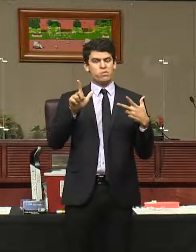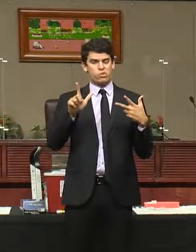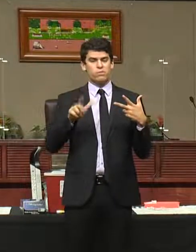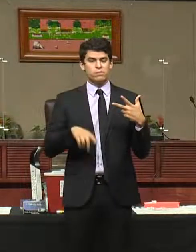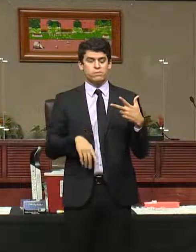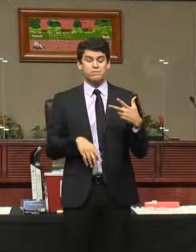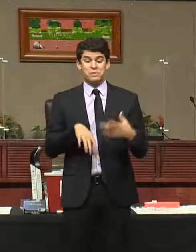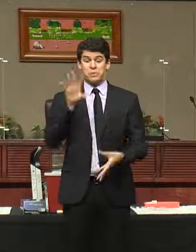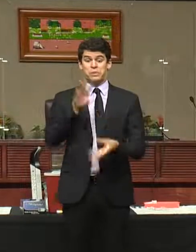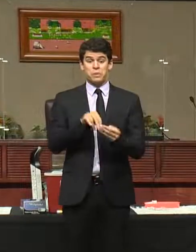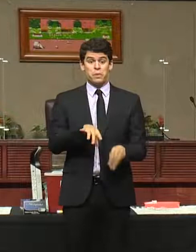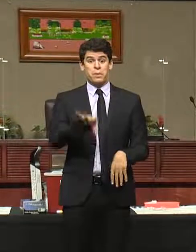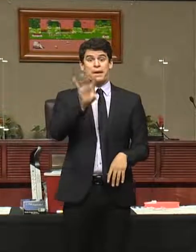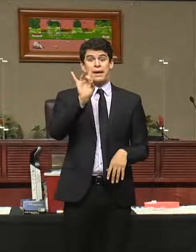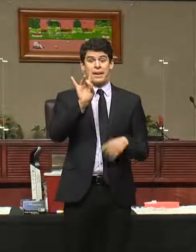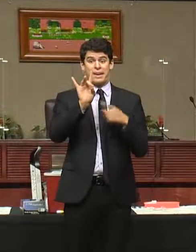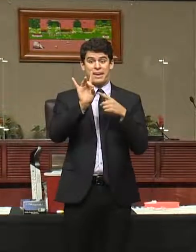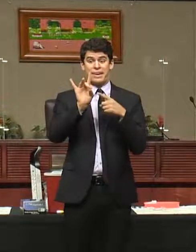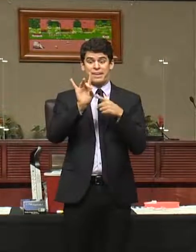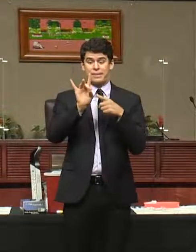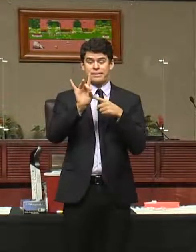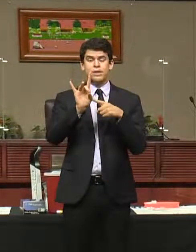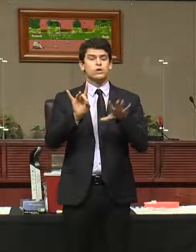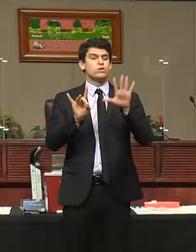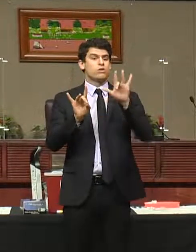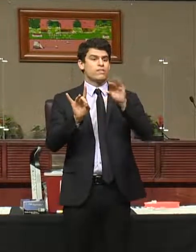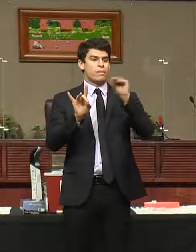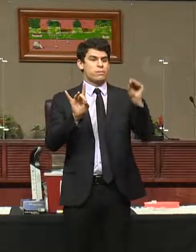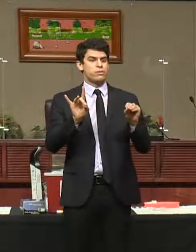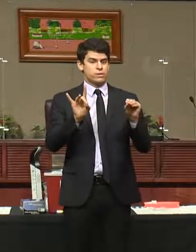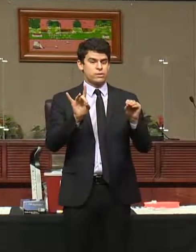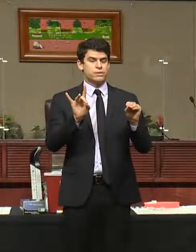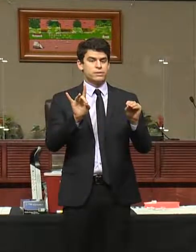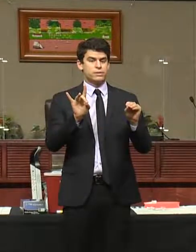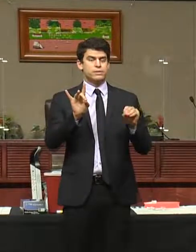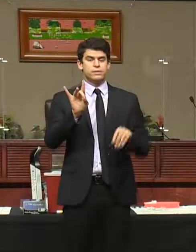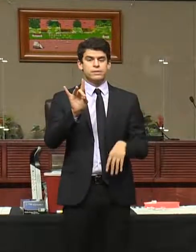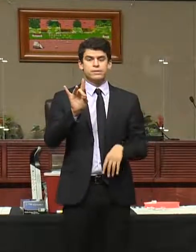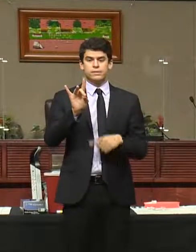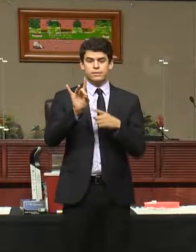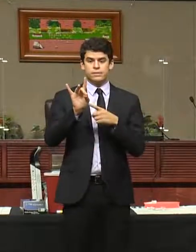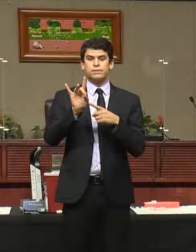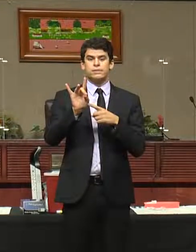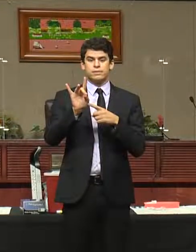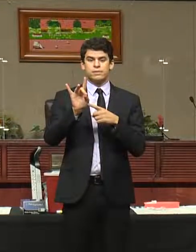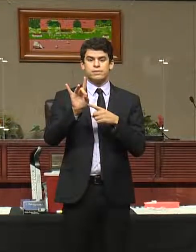were added, 25% of those were long-term care